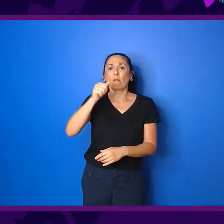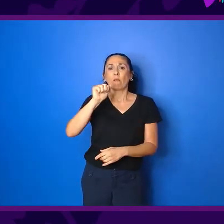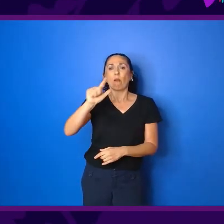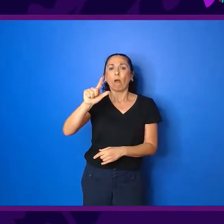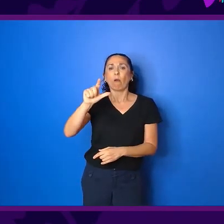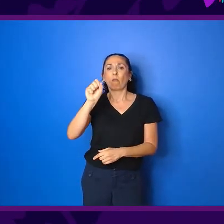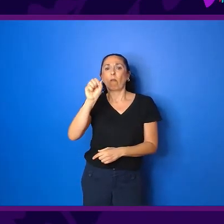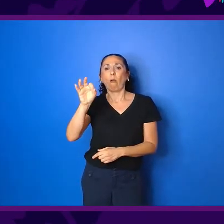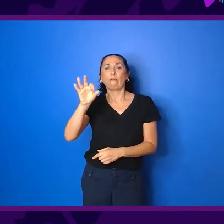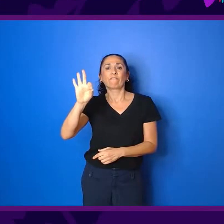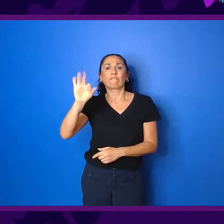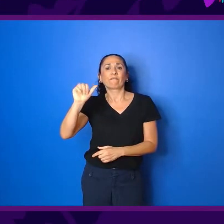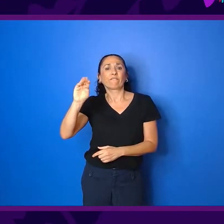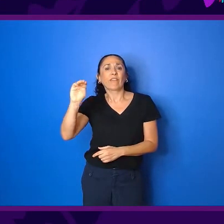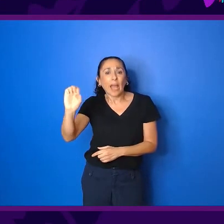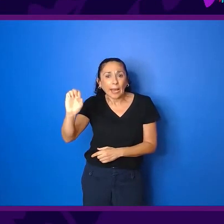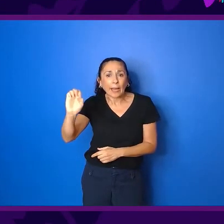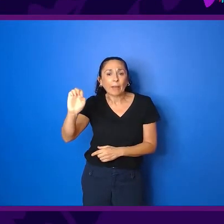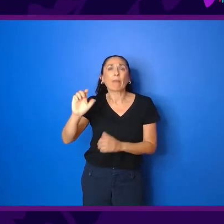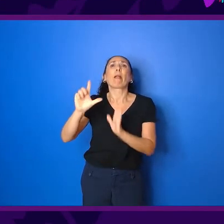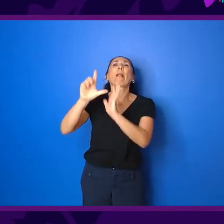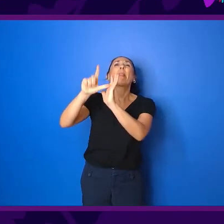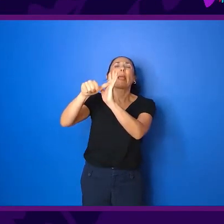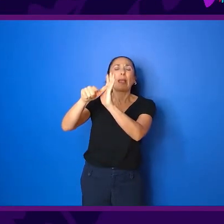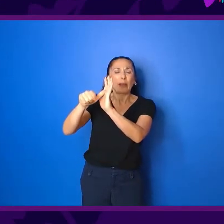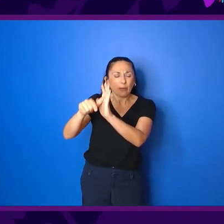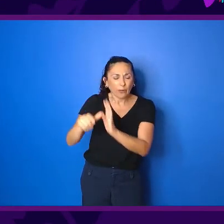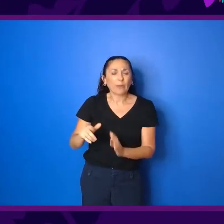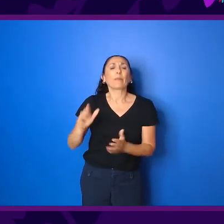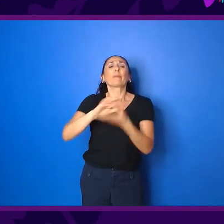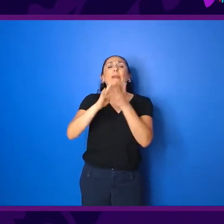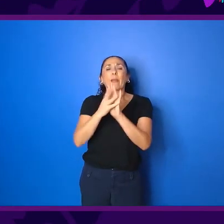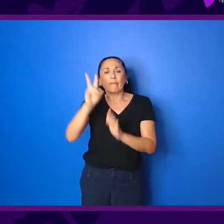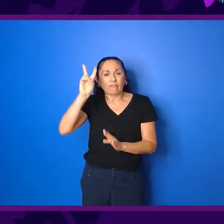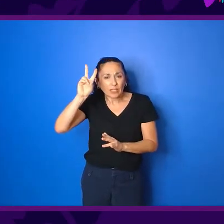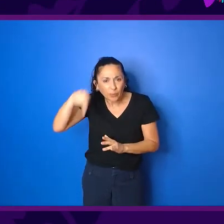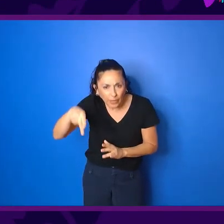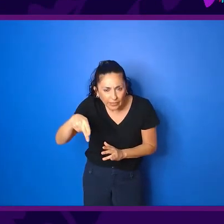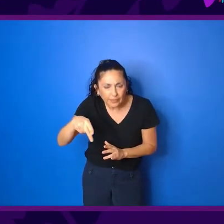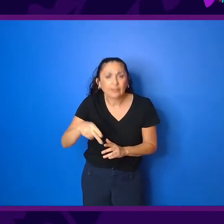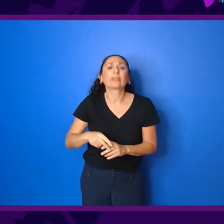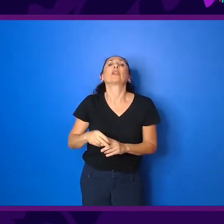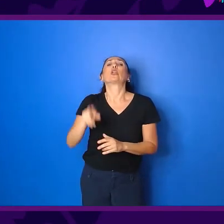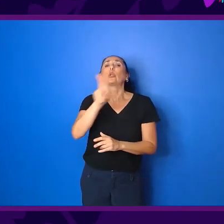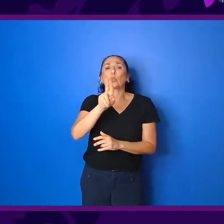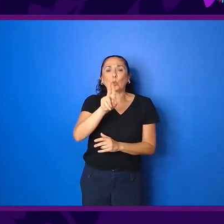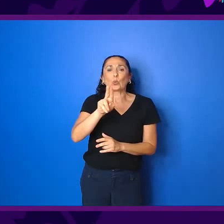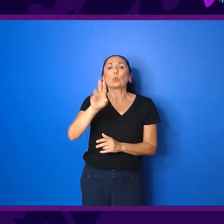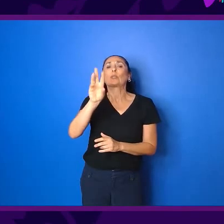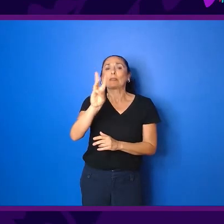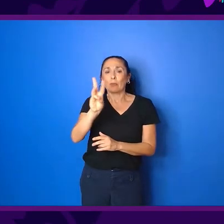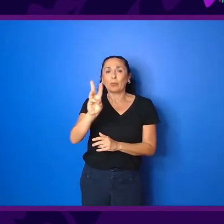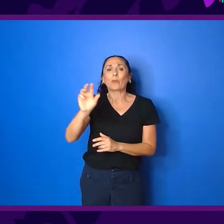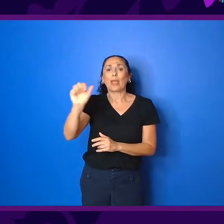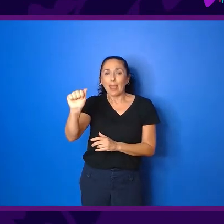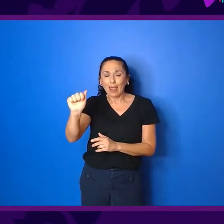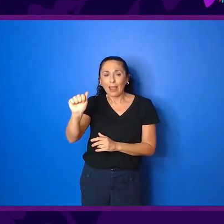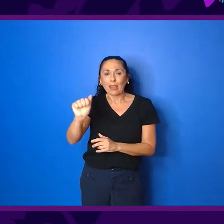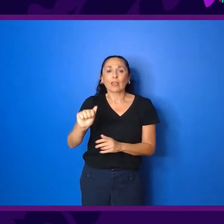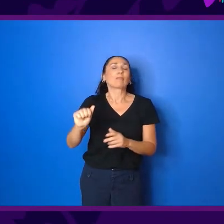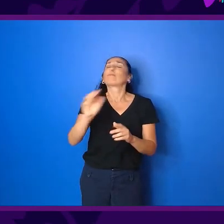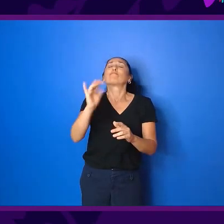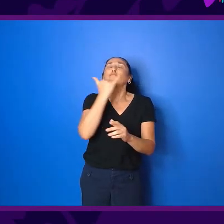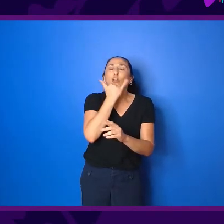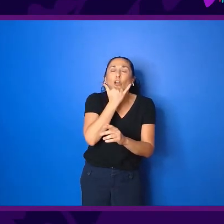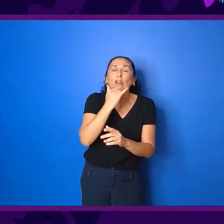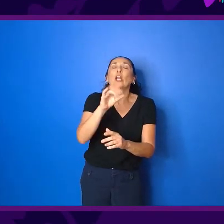later 90s, she resigns. At this time, she's vice president of the UWA, that's United Farm Workers, the